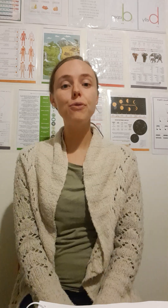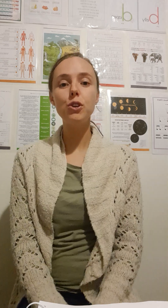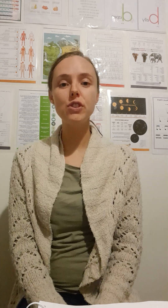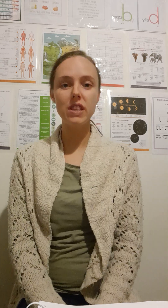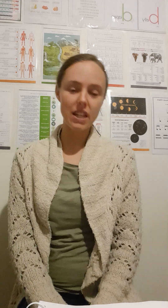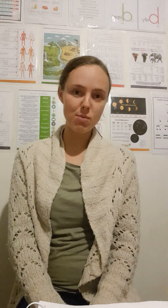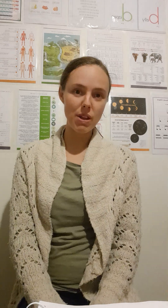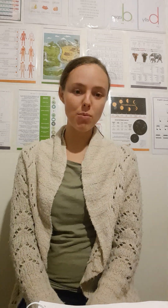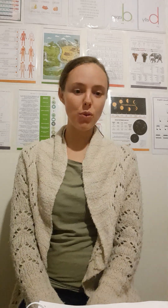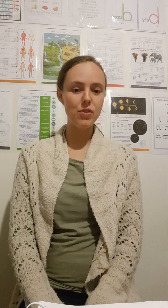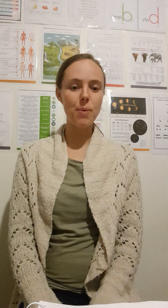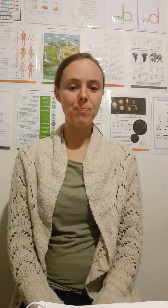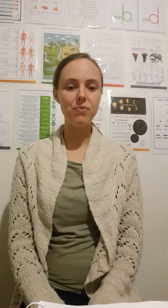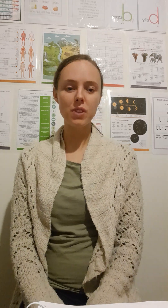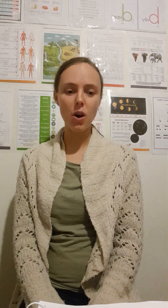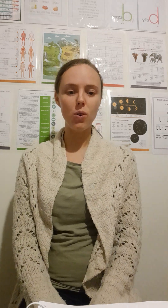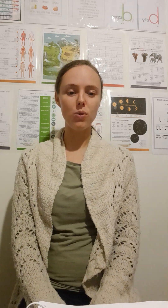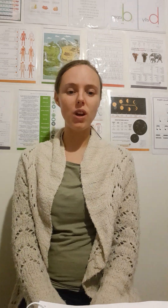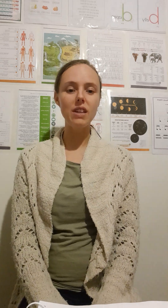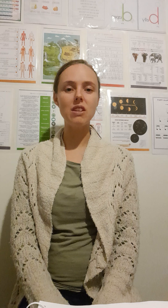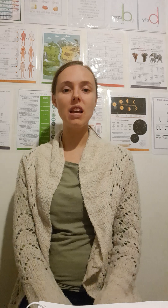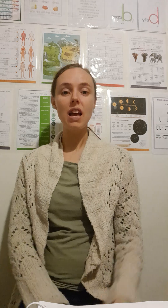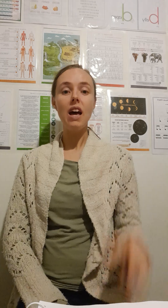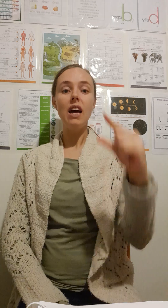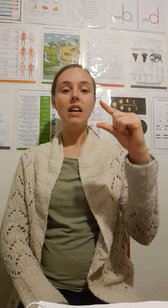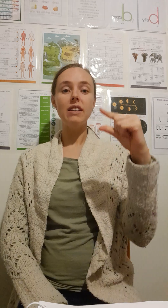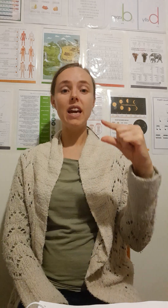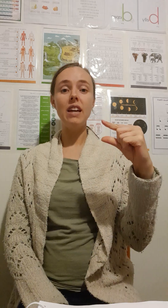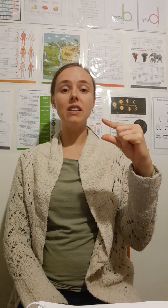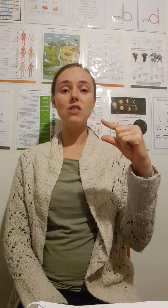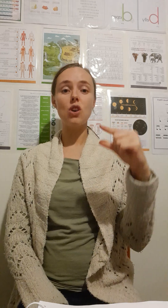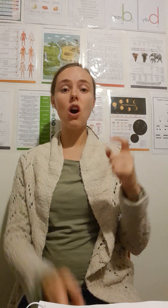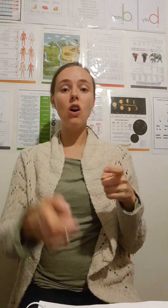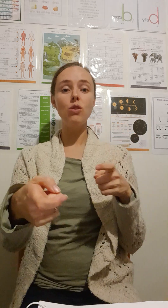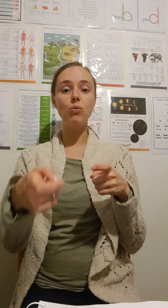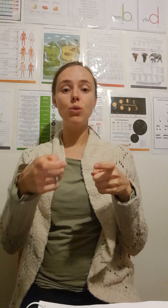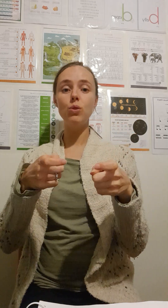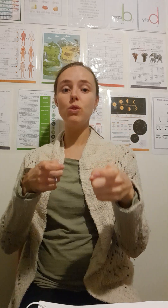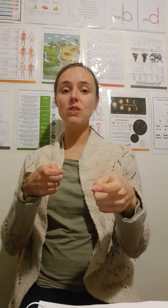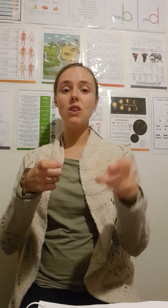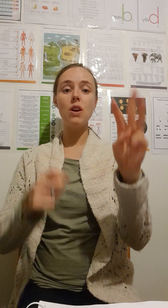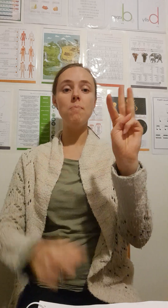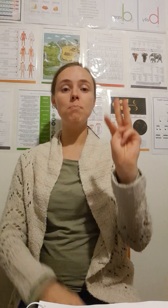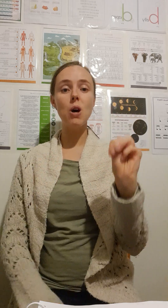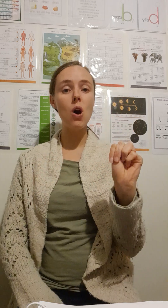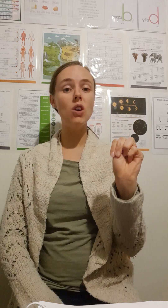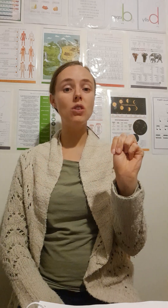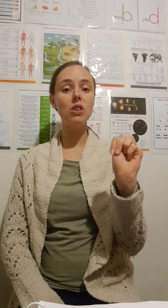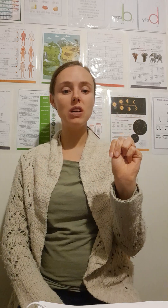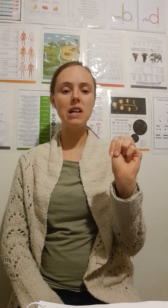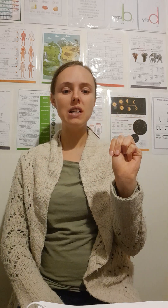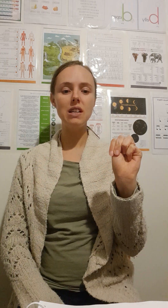first and then explain the moves. All right. Genghis Khan rules the